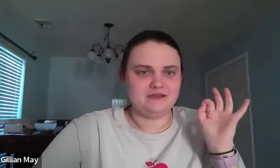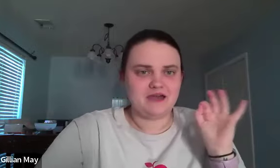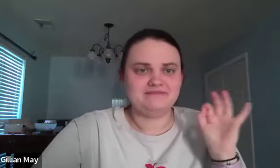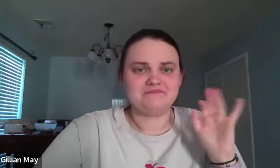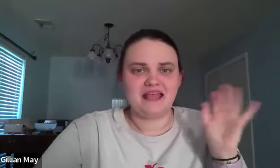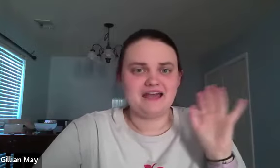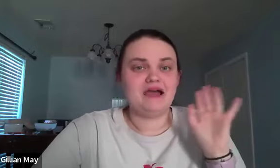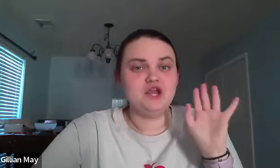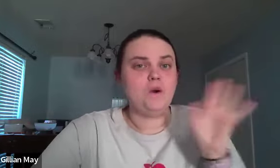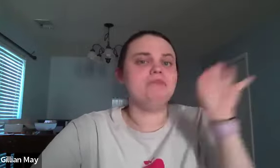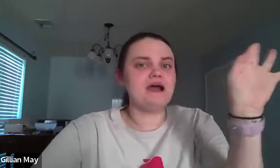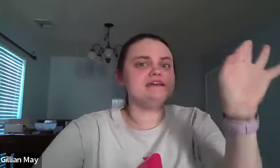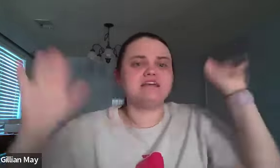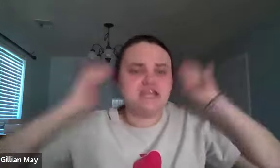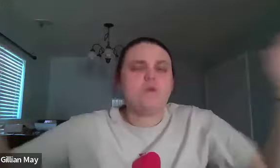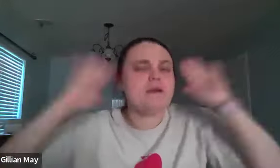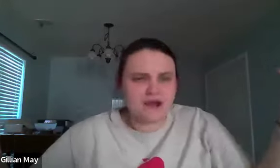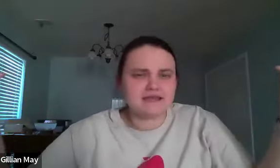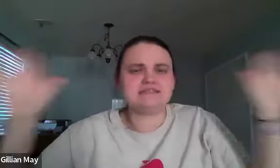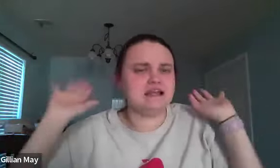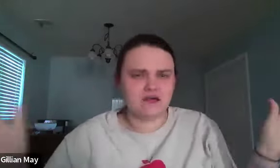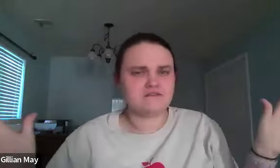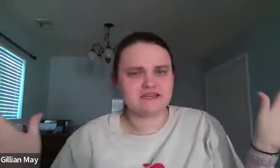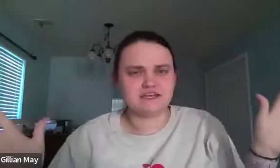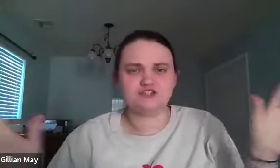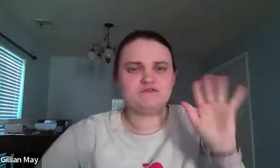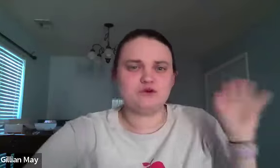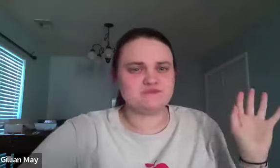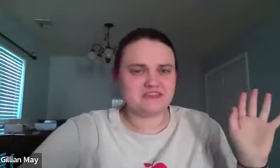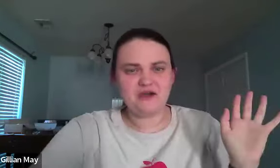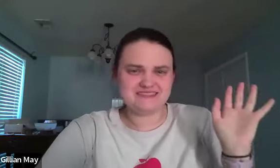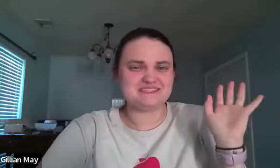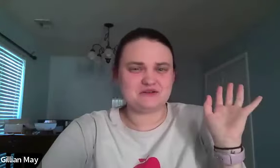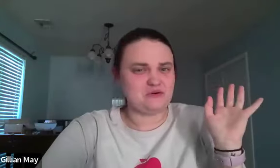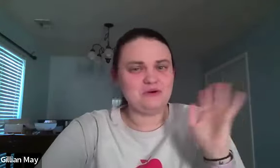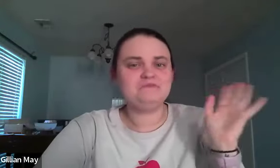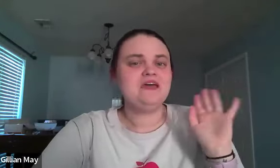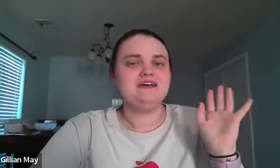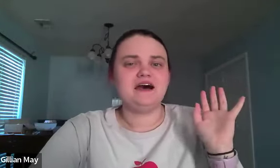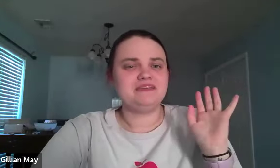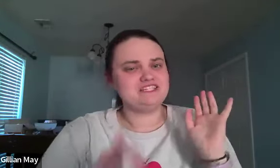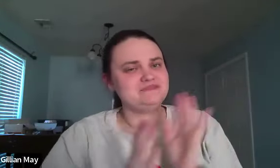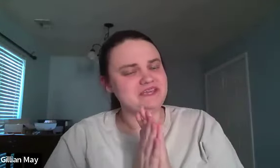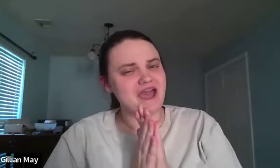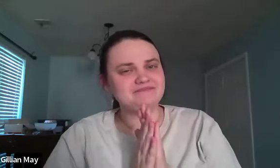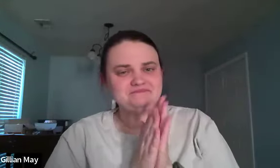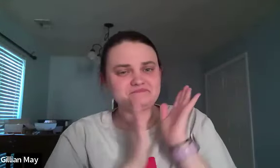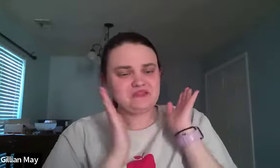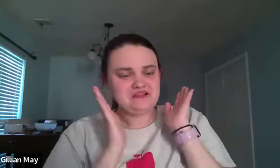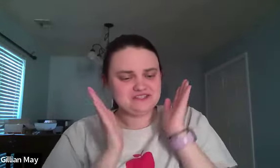about it. I know I'm biased. I know I'm biased and I love ASL. So of course I'm going to think, oh, this is so cool. It's just, but yeah.